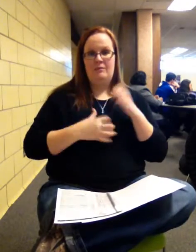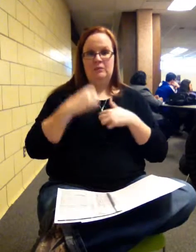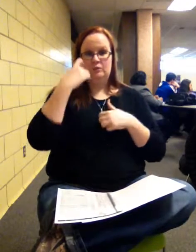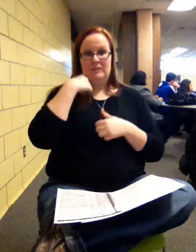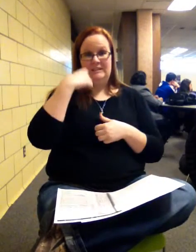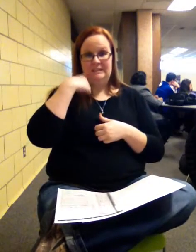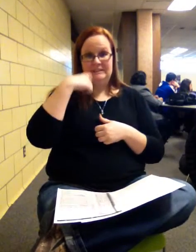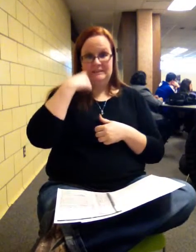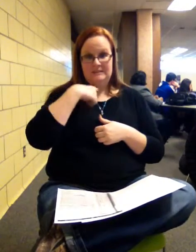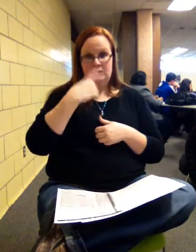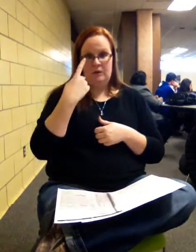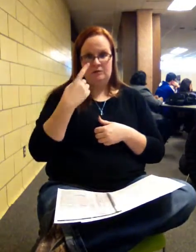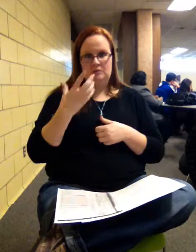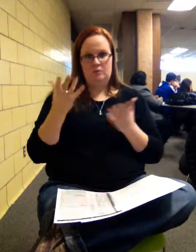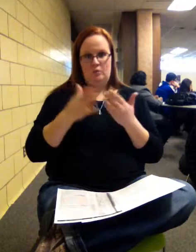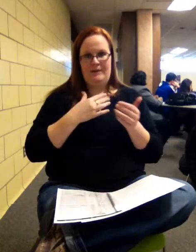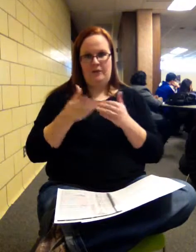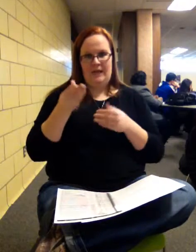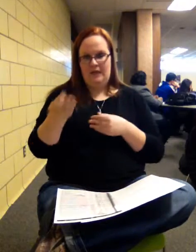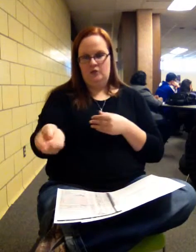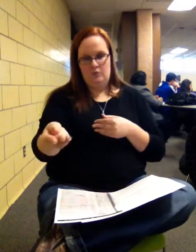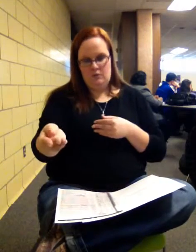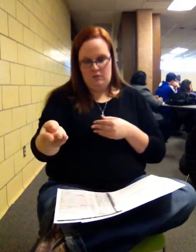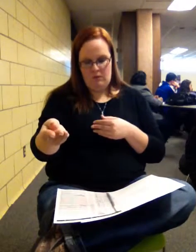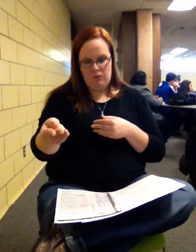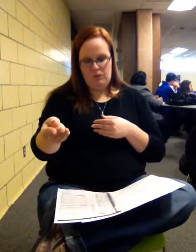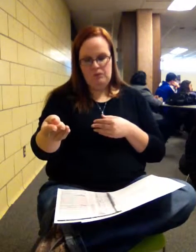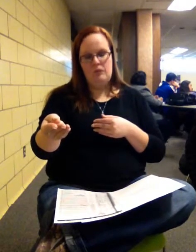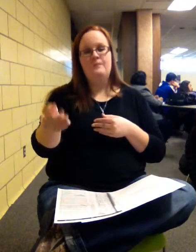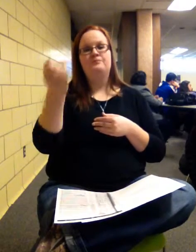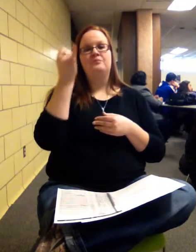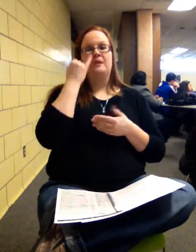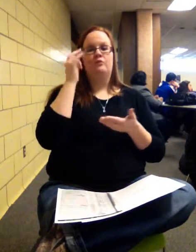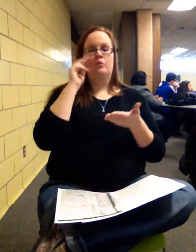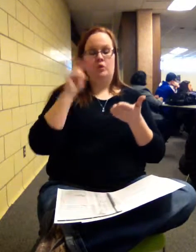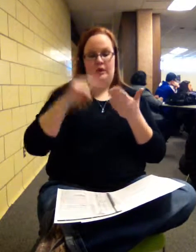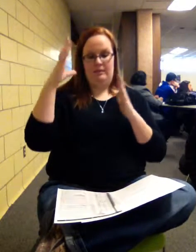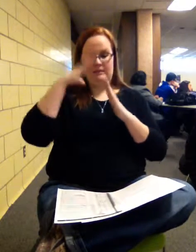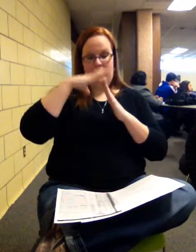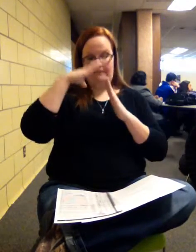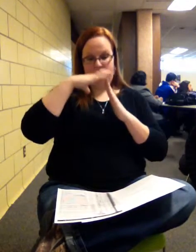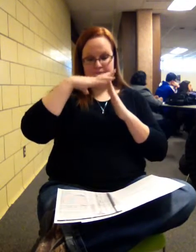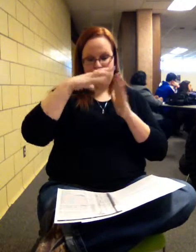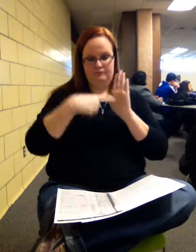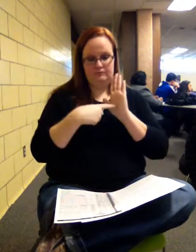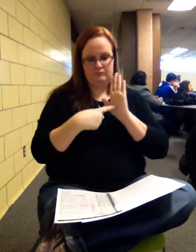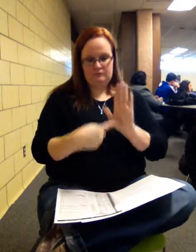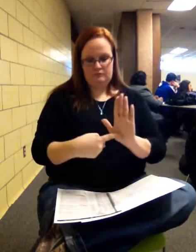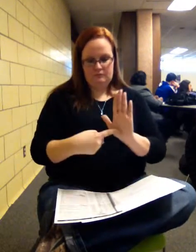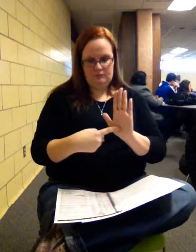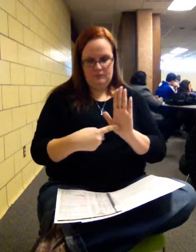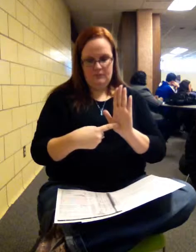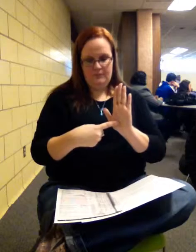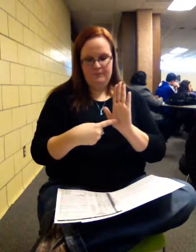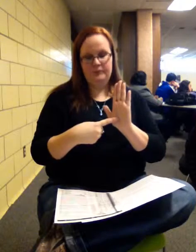so the one they hand you. And if you look at the top, it's showing you basically a little